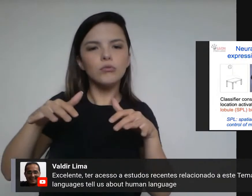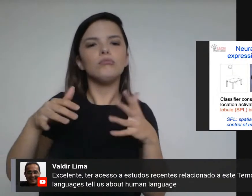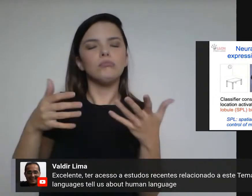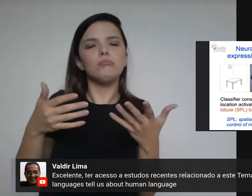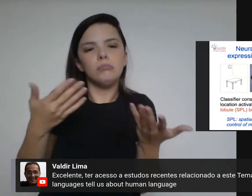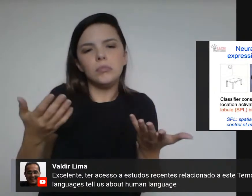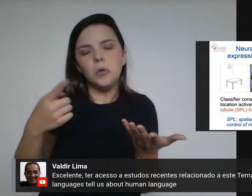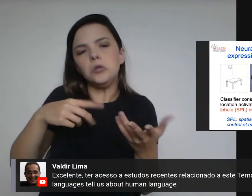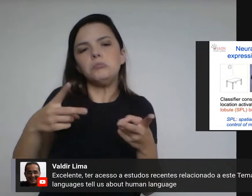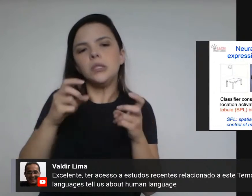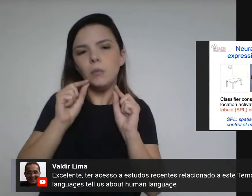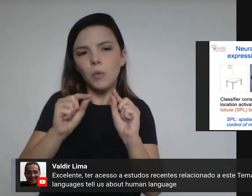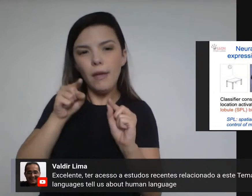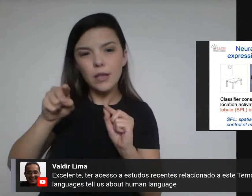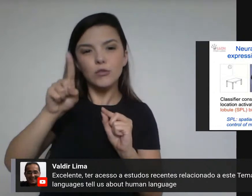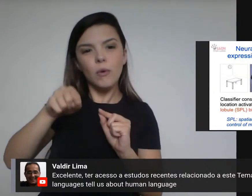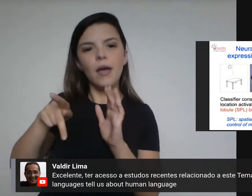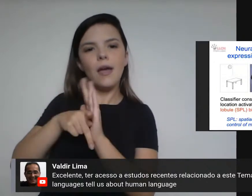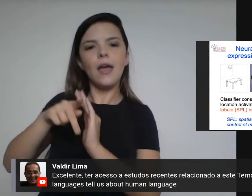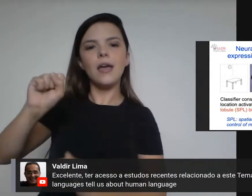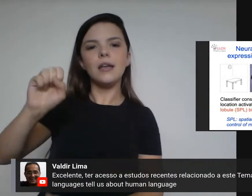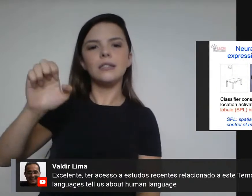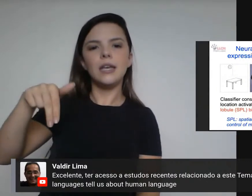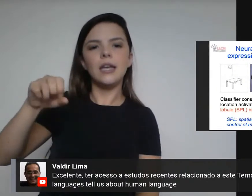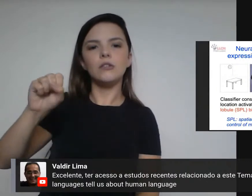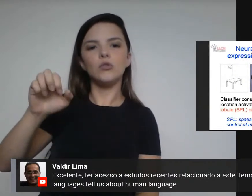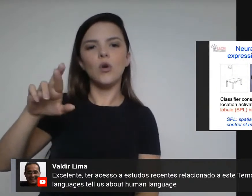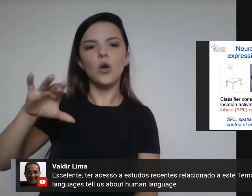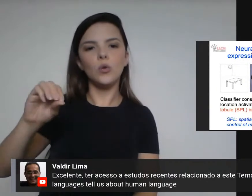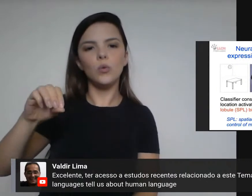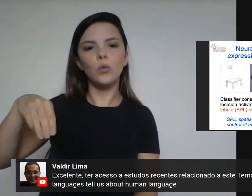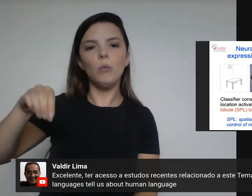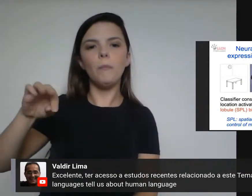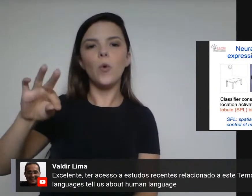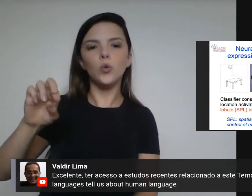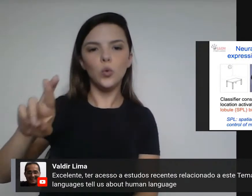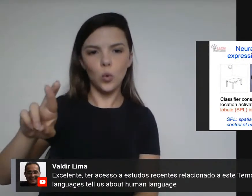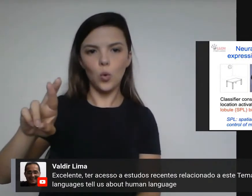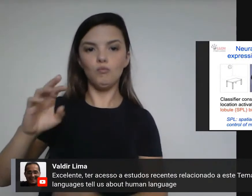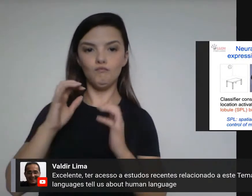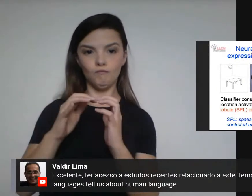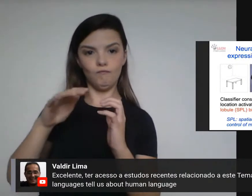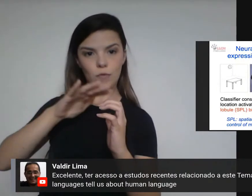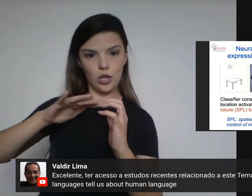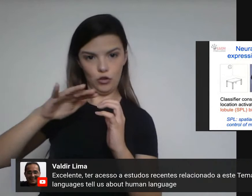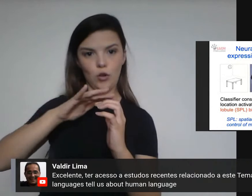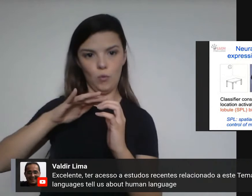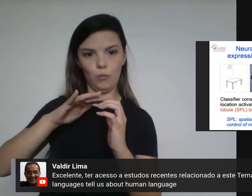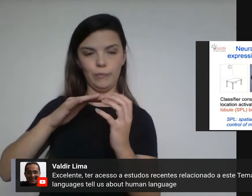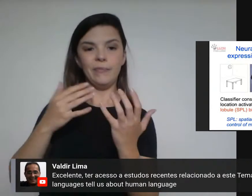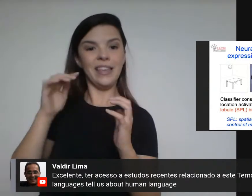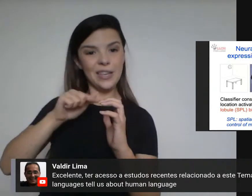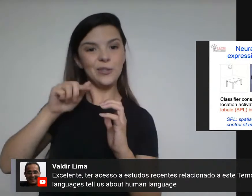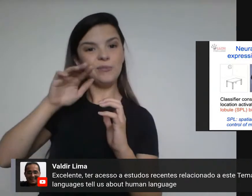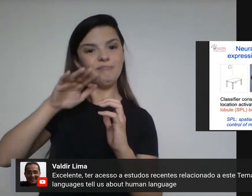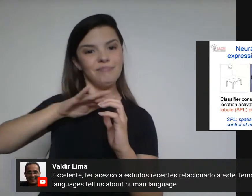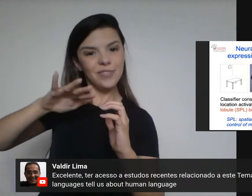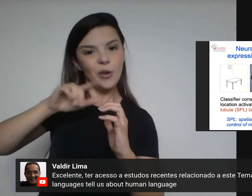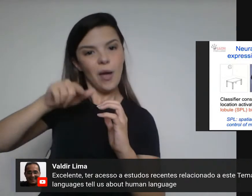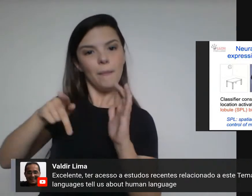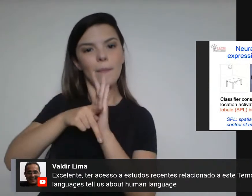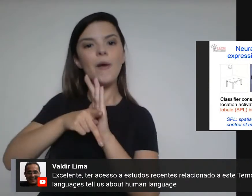activation in SPL is likely associated with the sort of visual